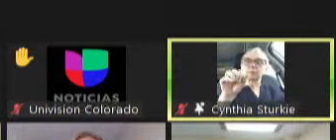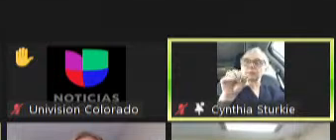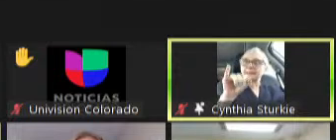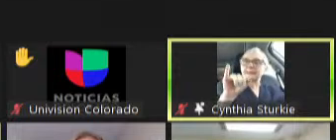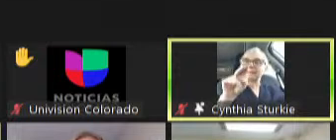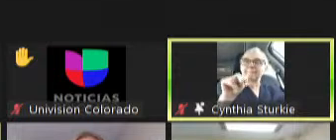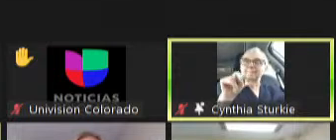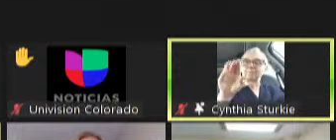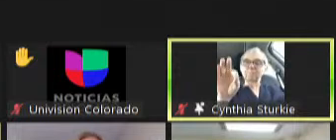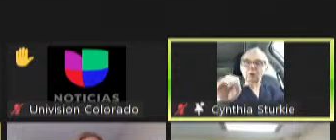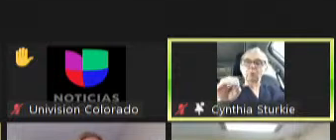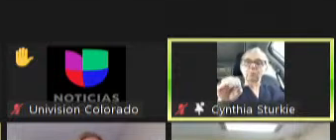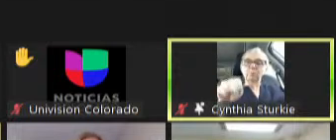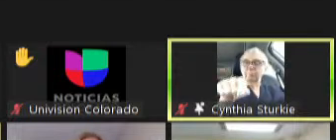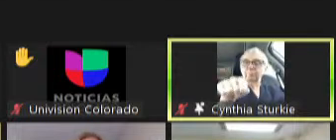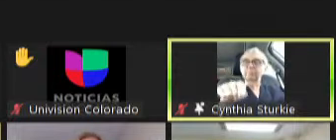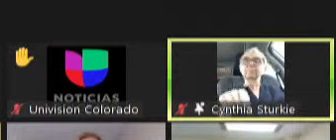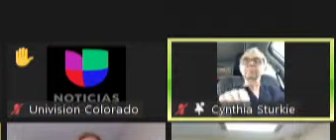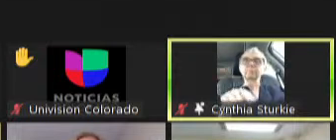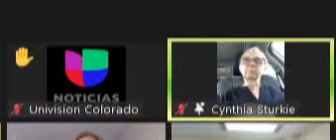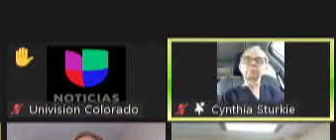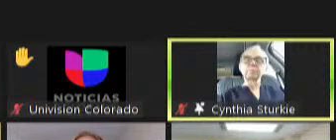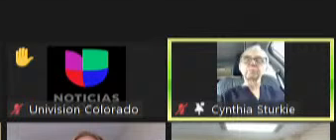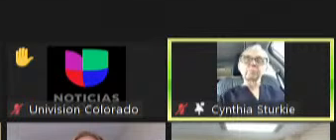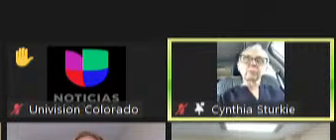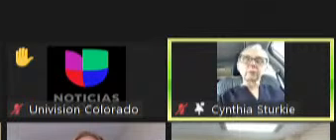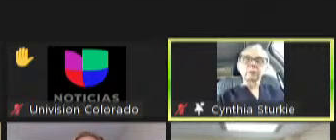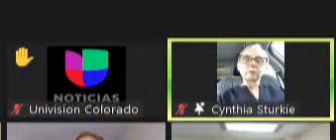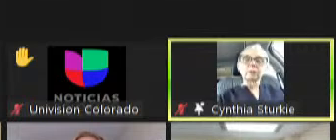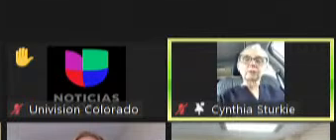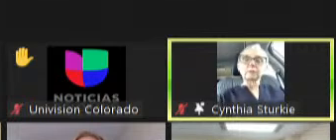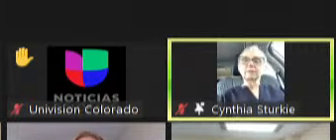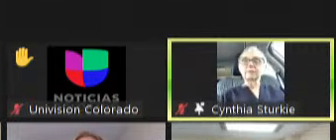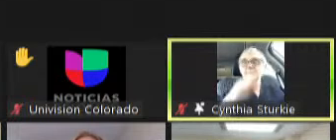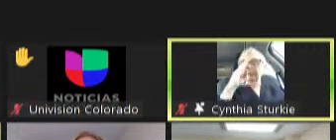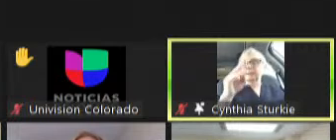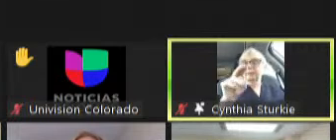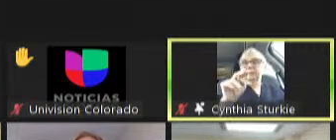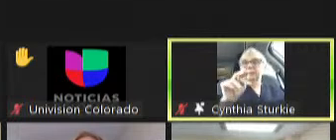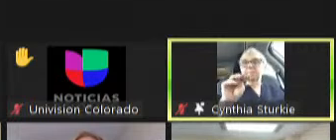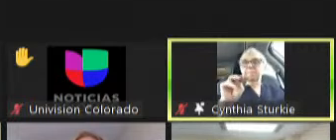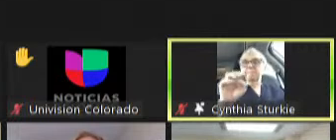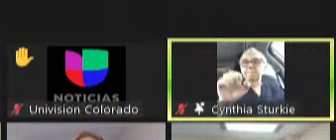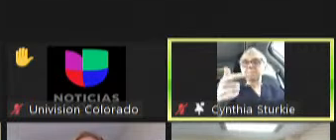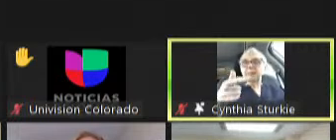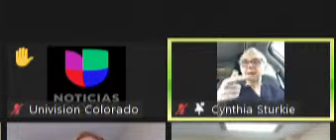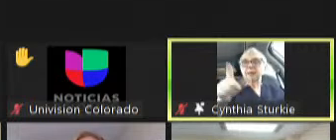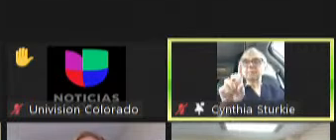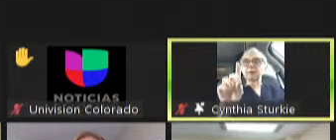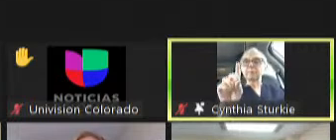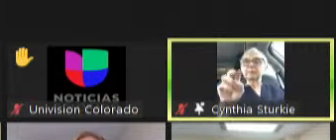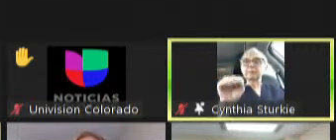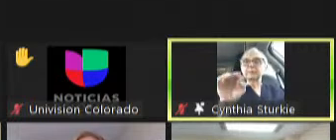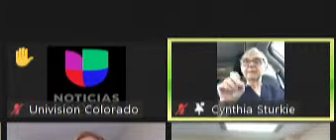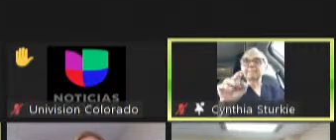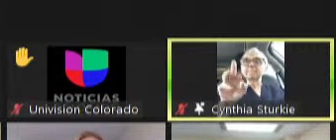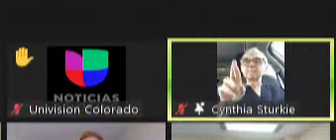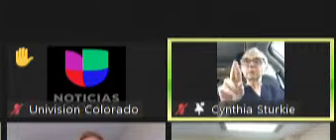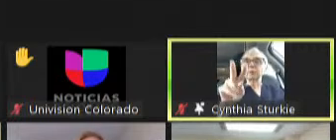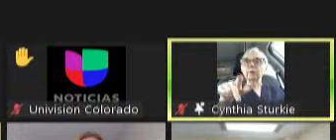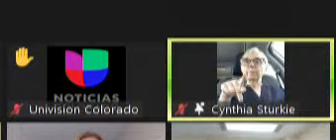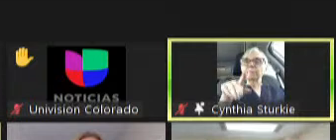media_info@state.co.us. Let's go ahead and start with Meg Wingberger. Go ahead. Hello, this is Meg from the Denver Post. I wanted to ask about